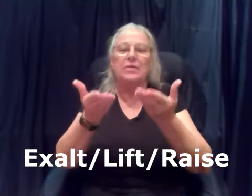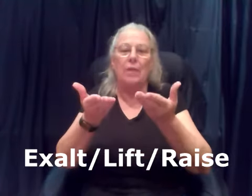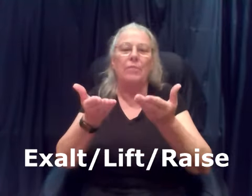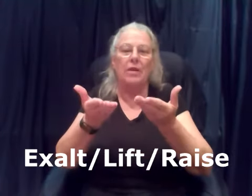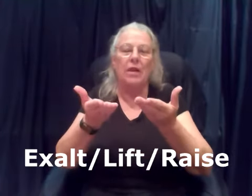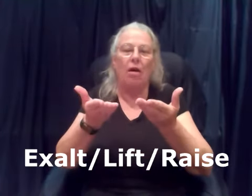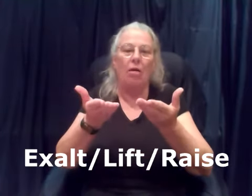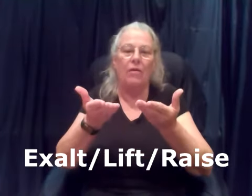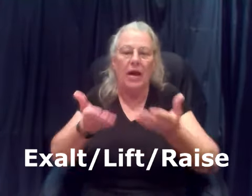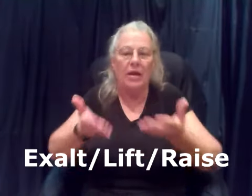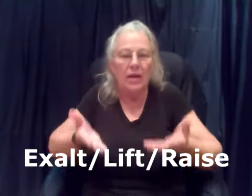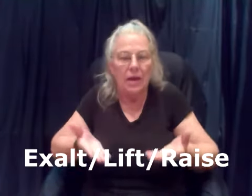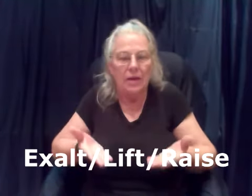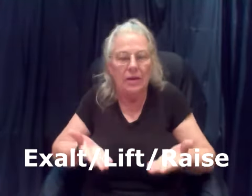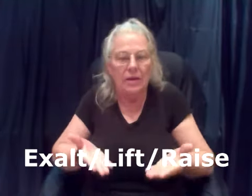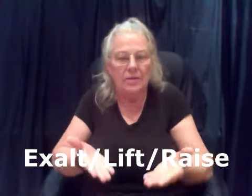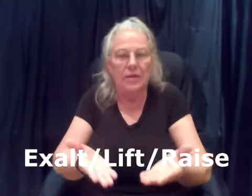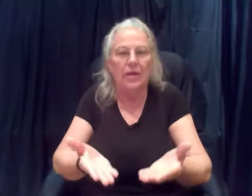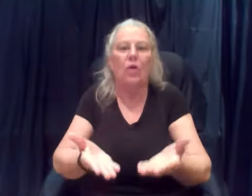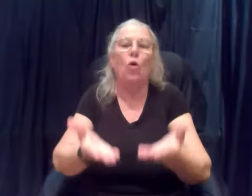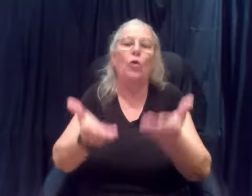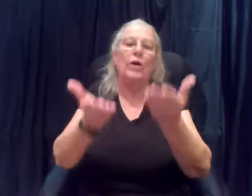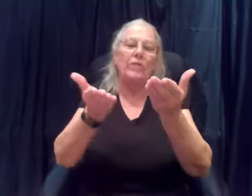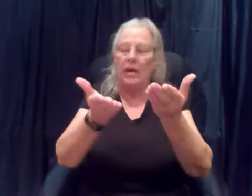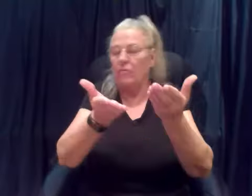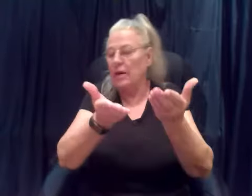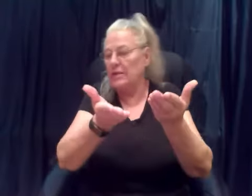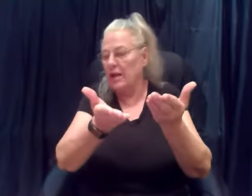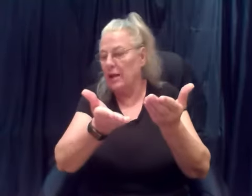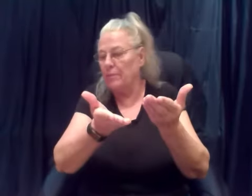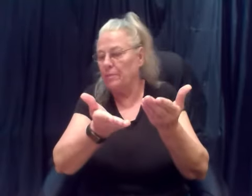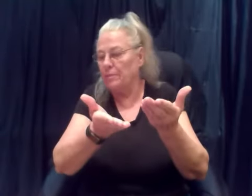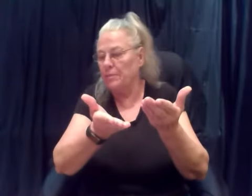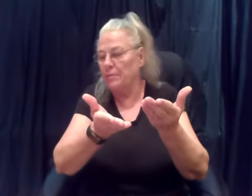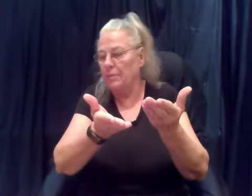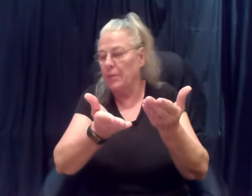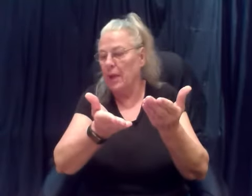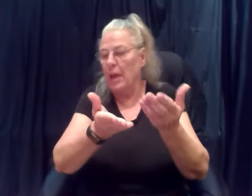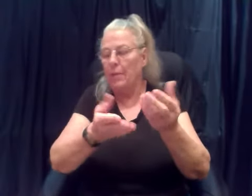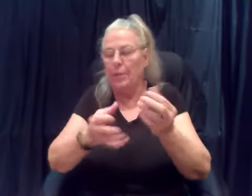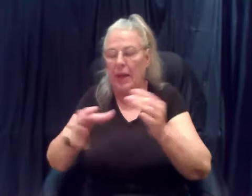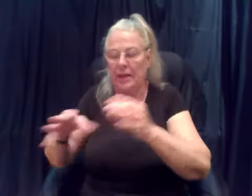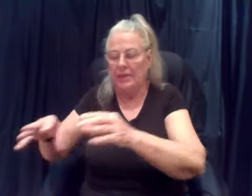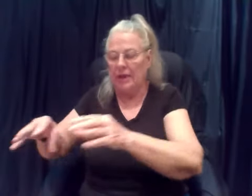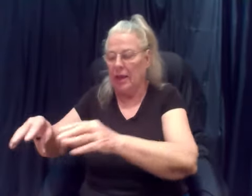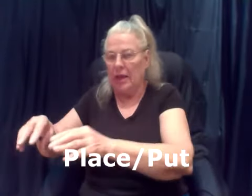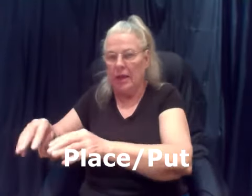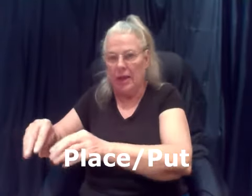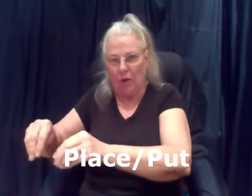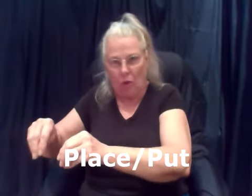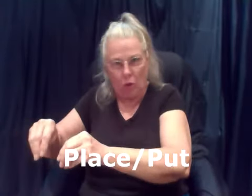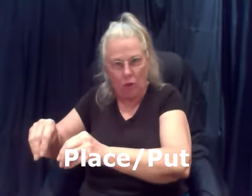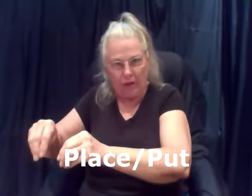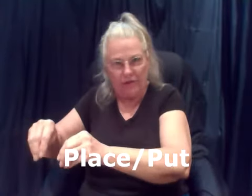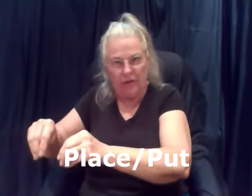up, all of that. Get a hold of it and raise it up. Place, get a hold of it,